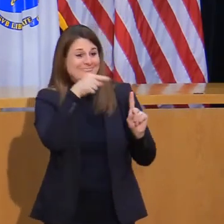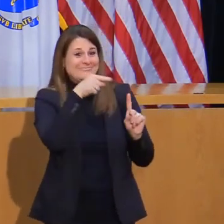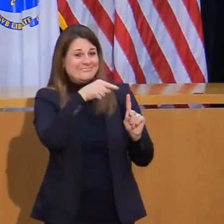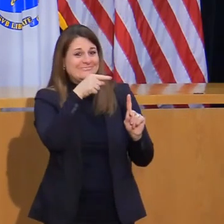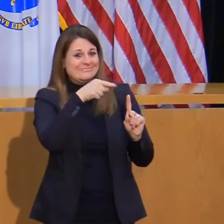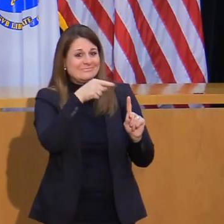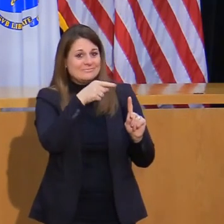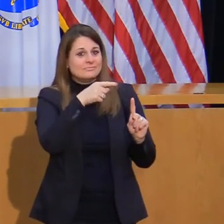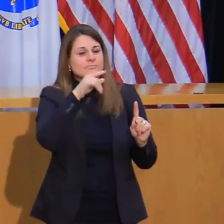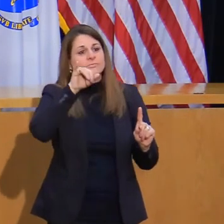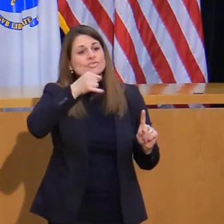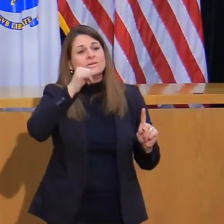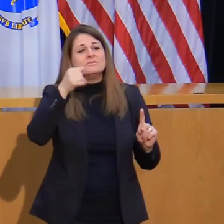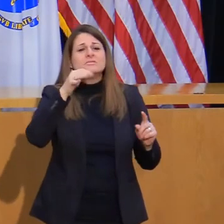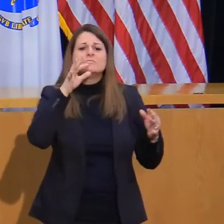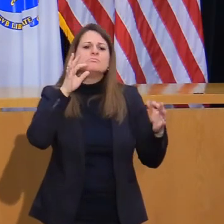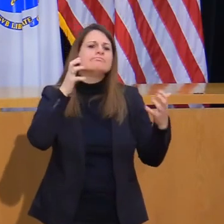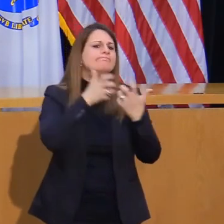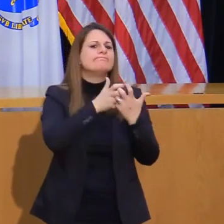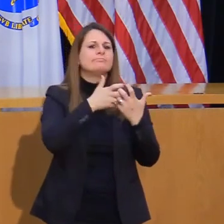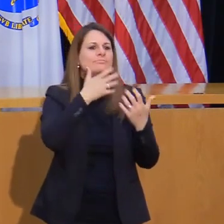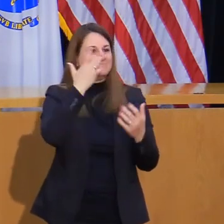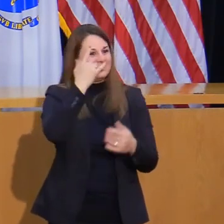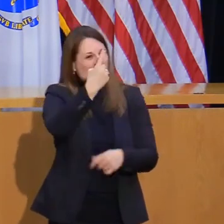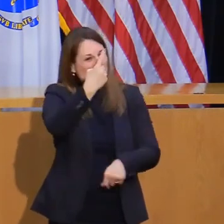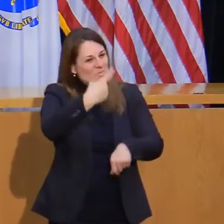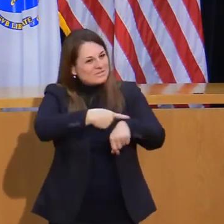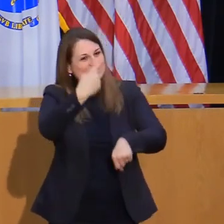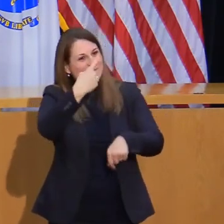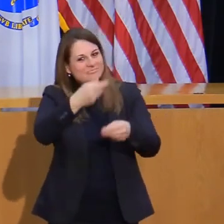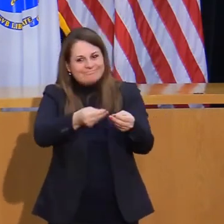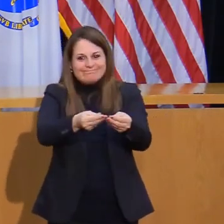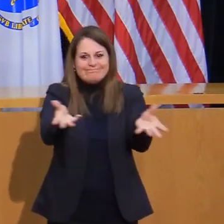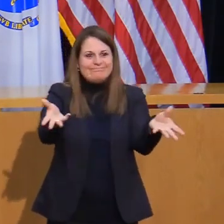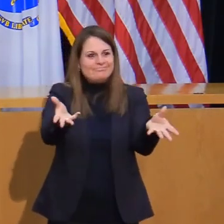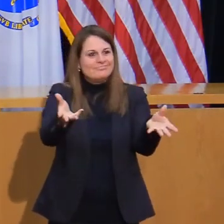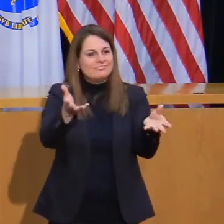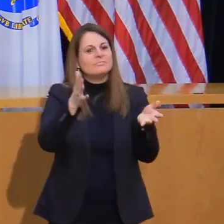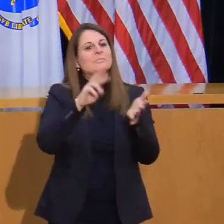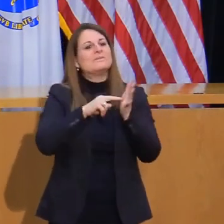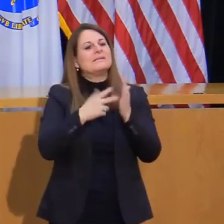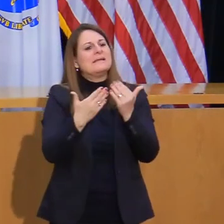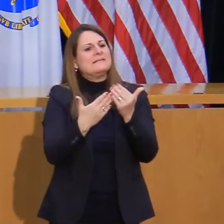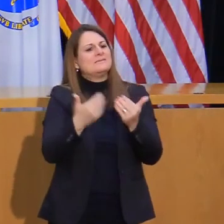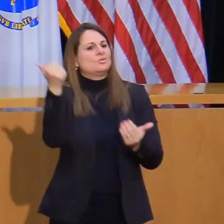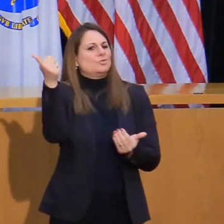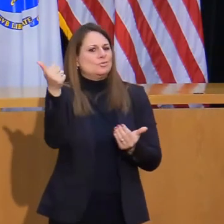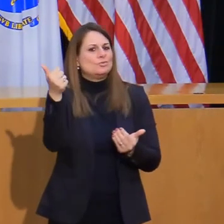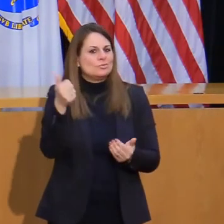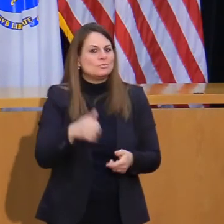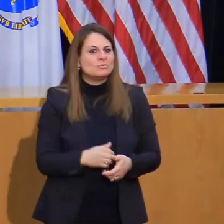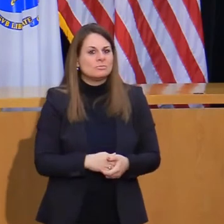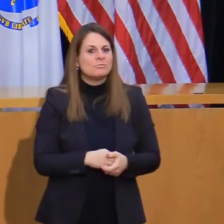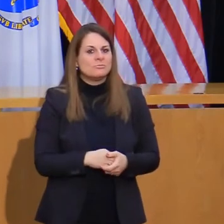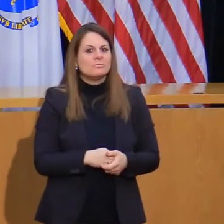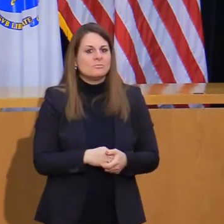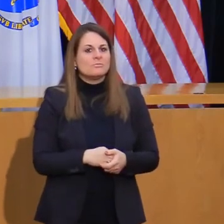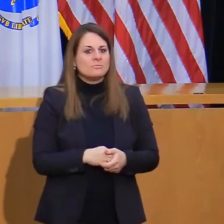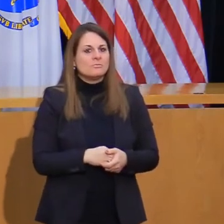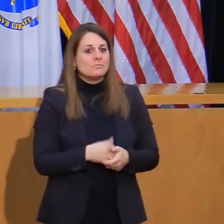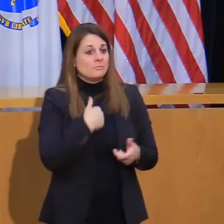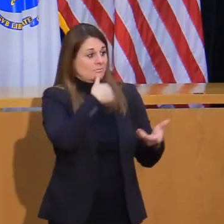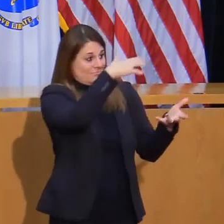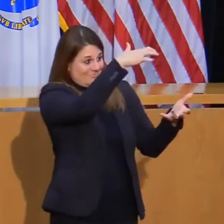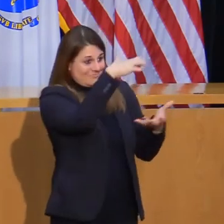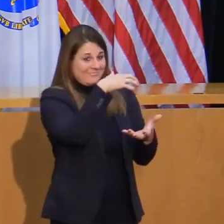J&J. There's nothing estimated for a couple weeks going out. That about 10,000 of this will go for this program, but they have to administer it,